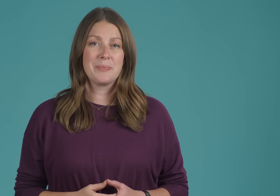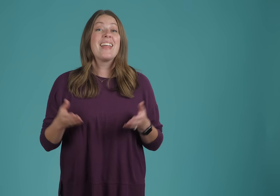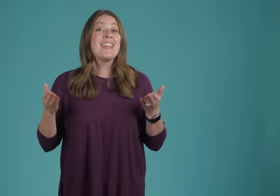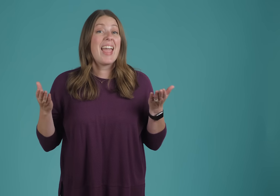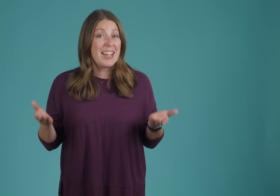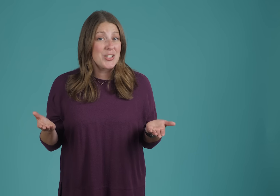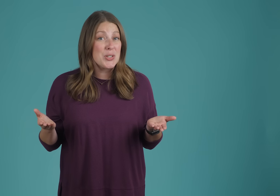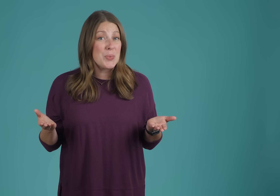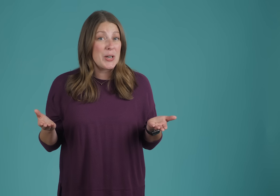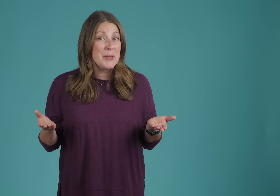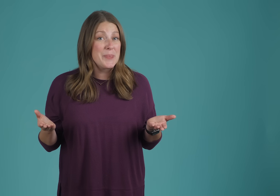The answers were